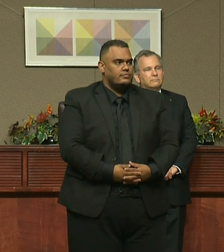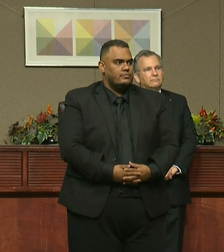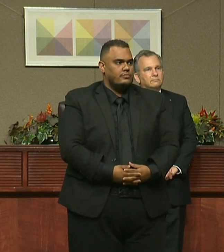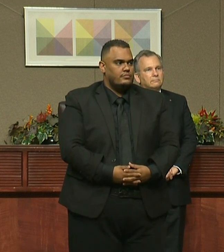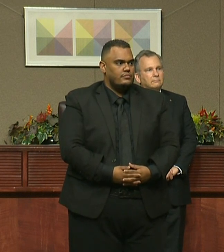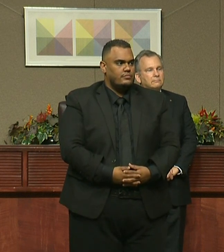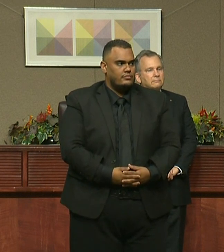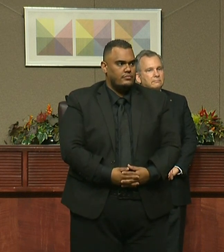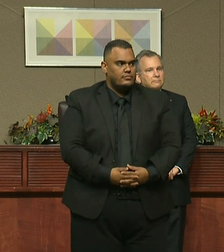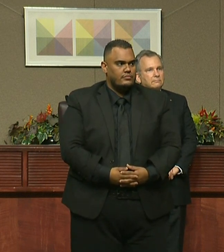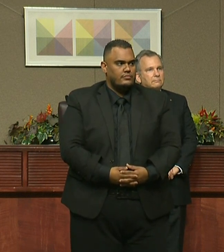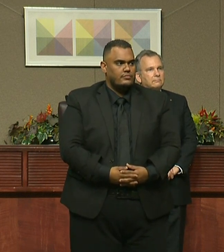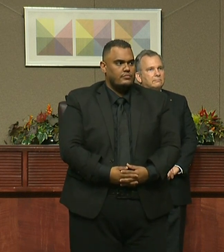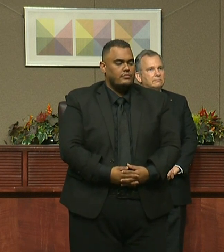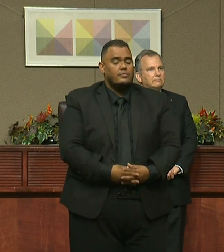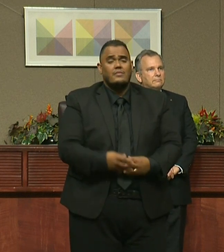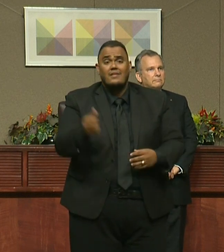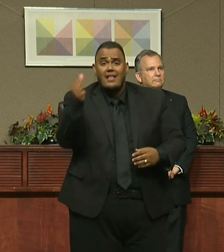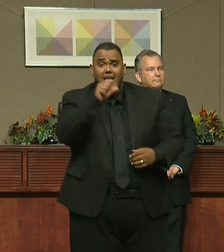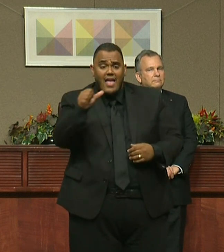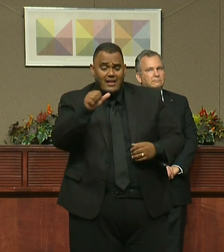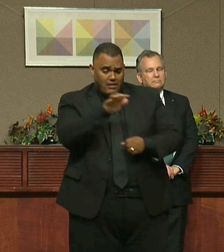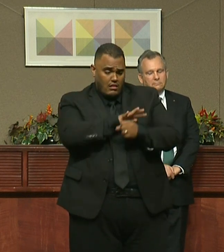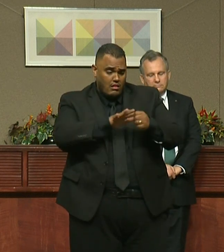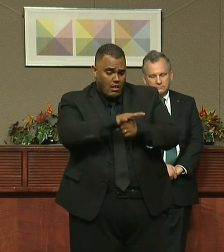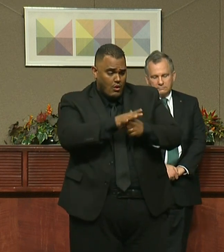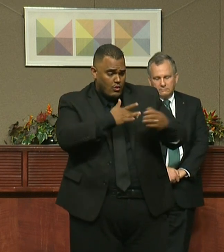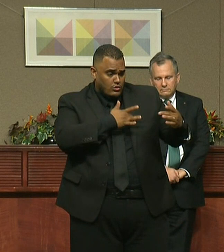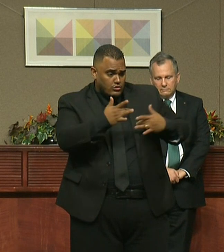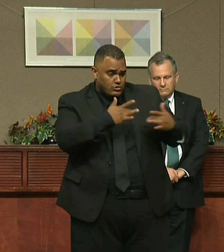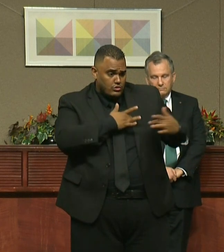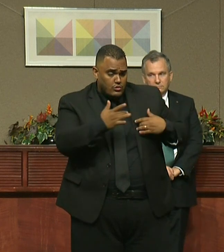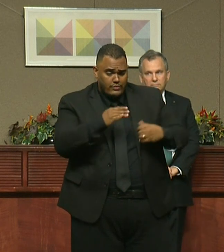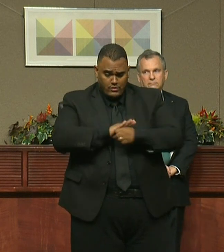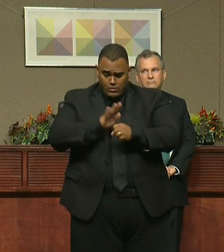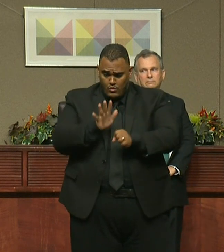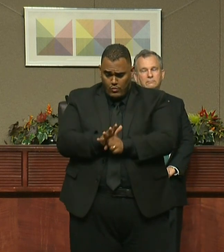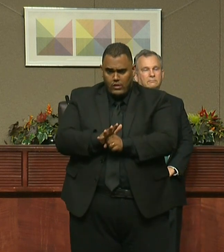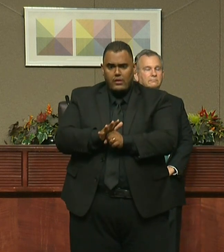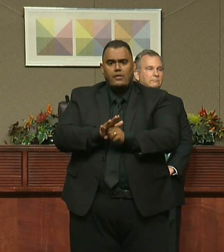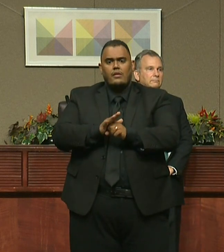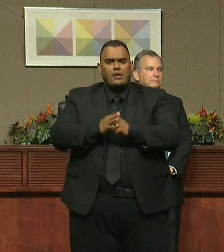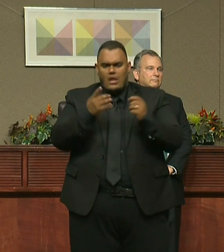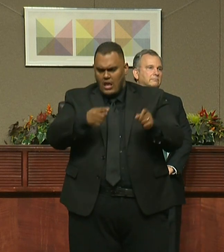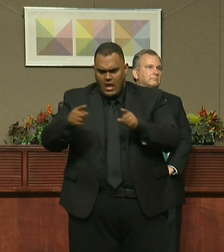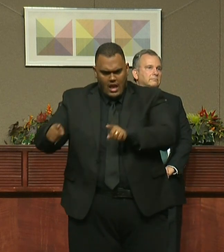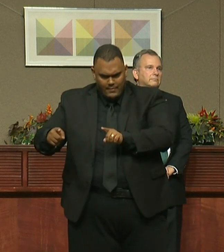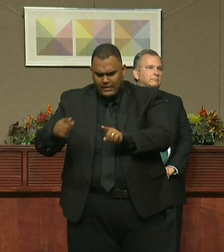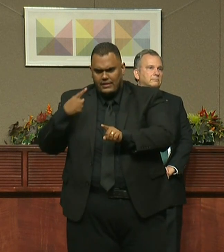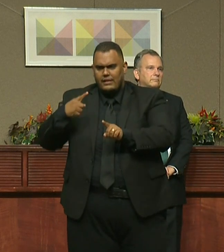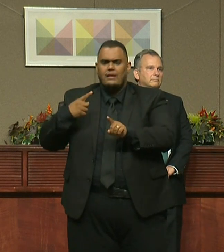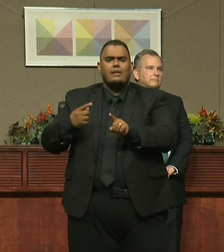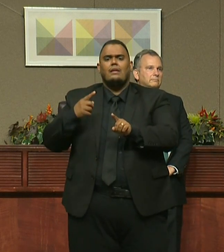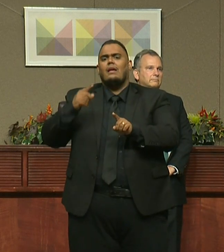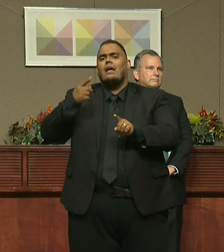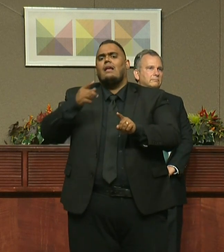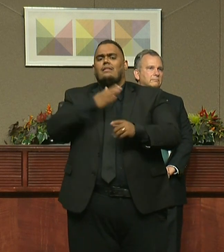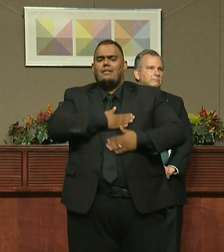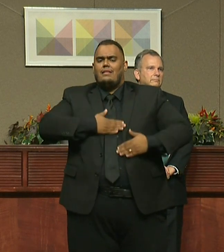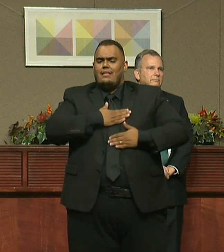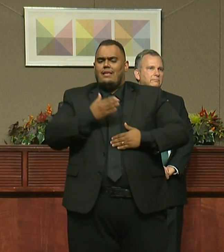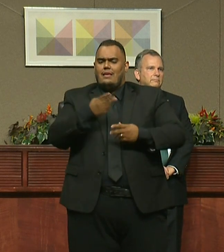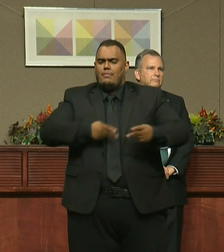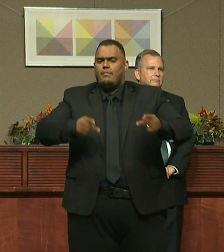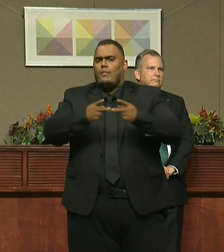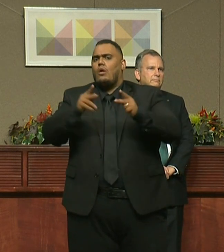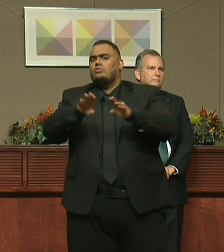there any local concern with COVID cases rising now with all the protests happening and the parks reopening? Also, with the bars opening